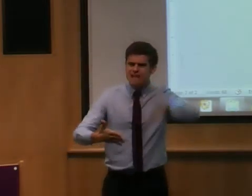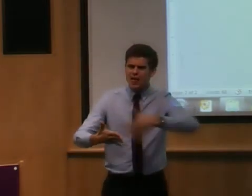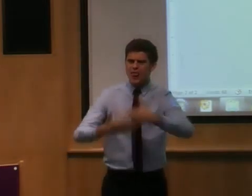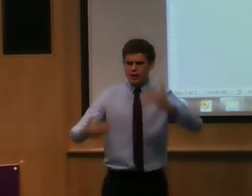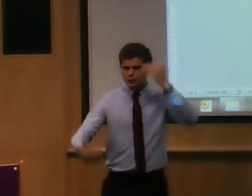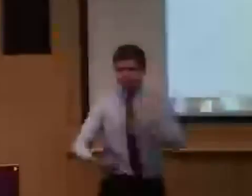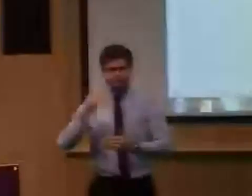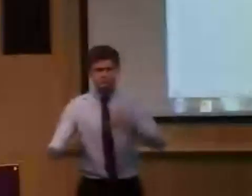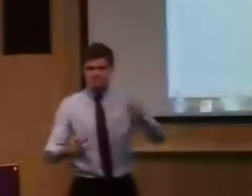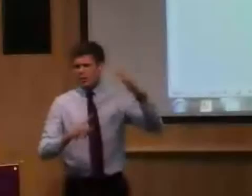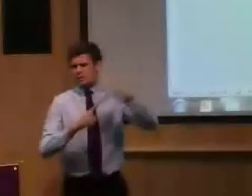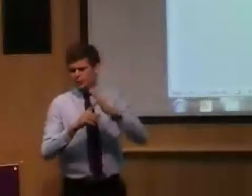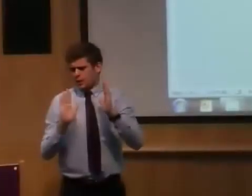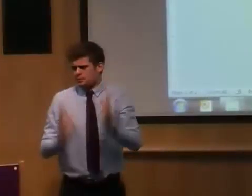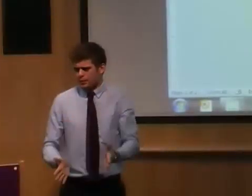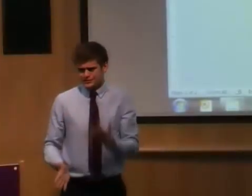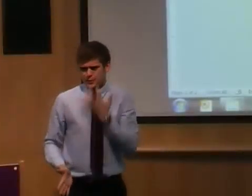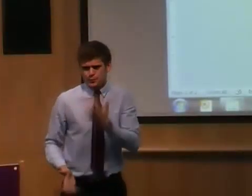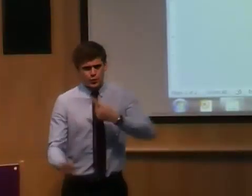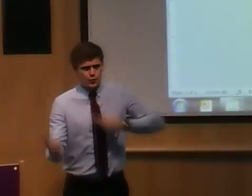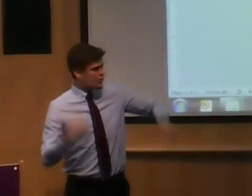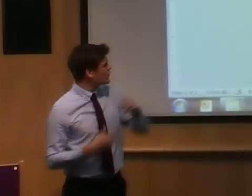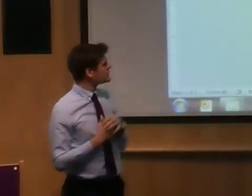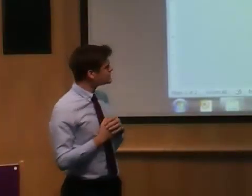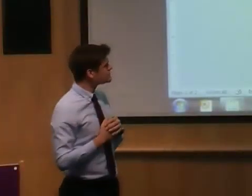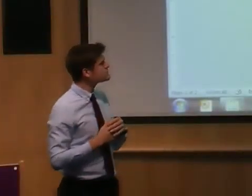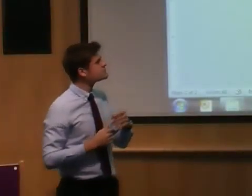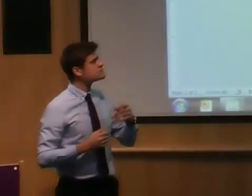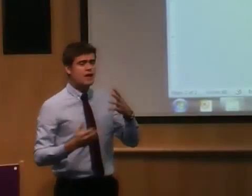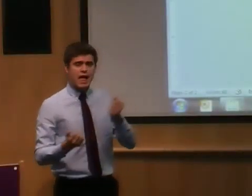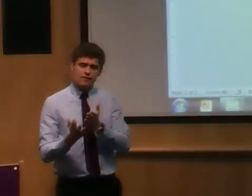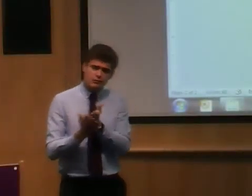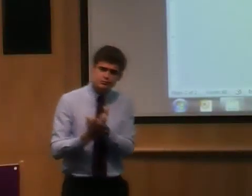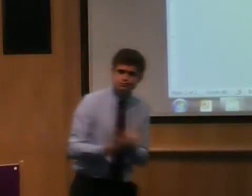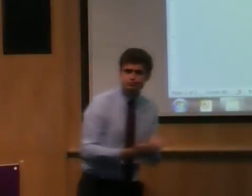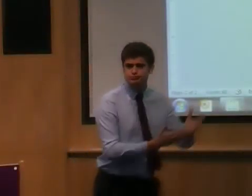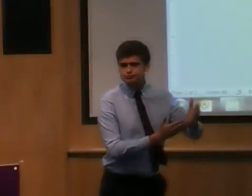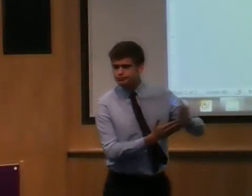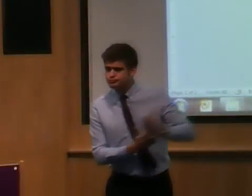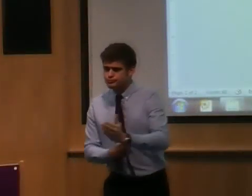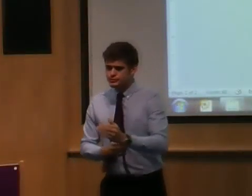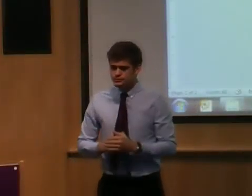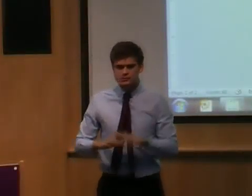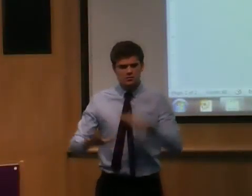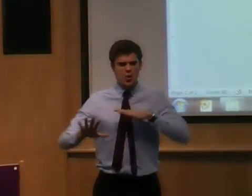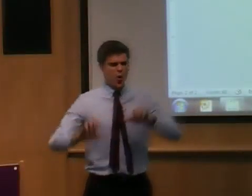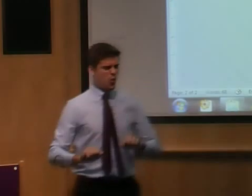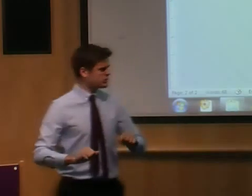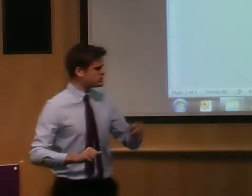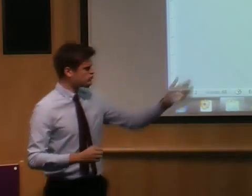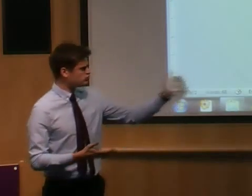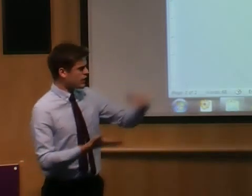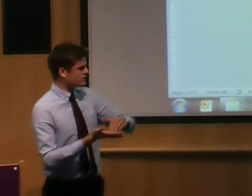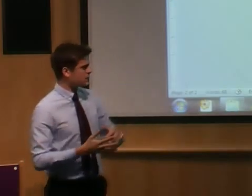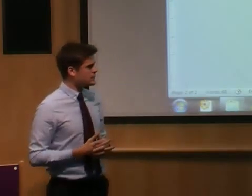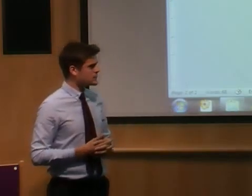Language. It's important that we continue to further British Sign Language. And in terms of gypsum, we've got some